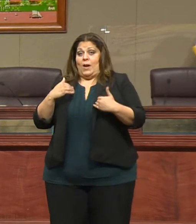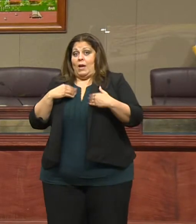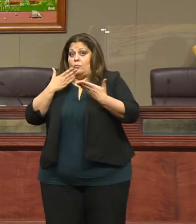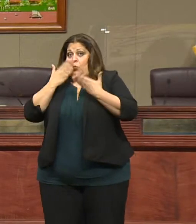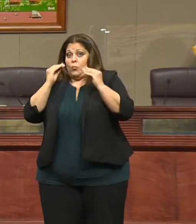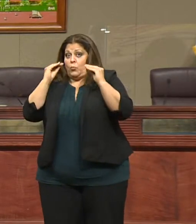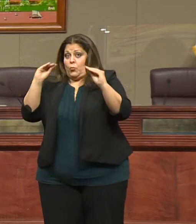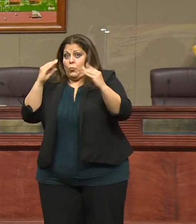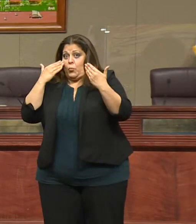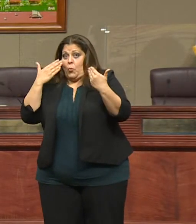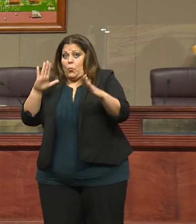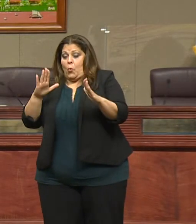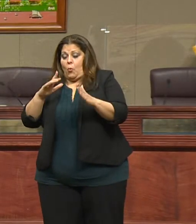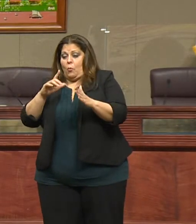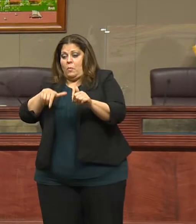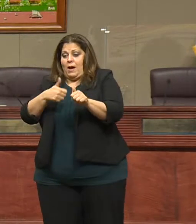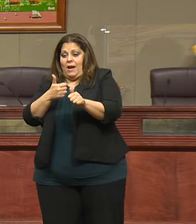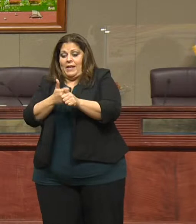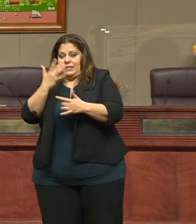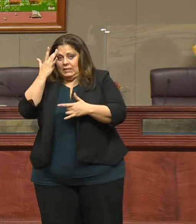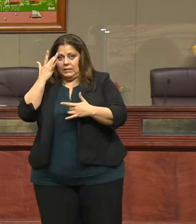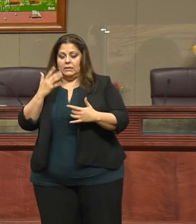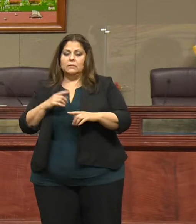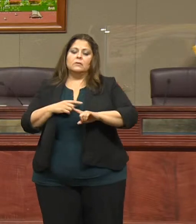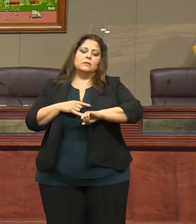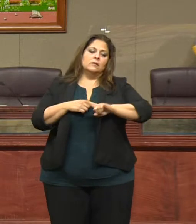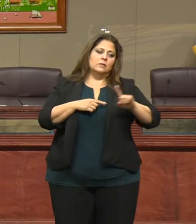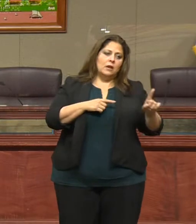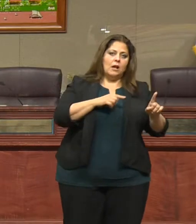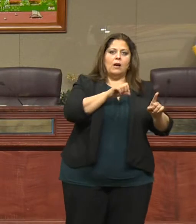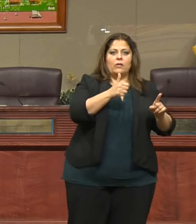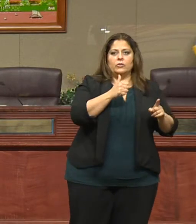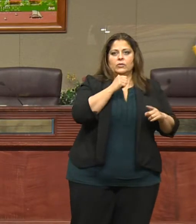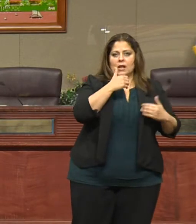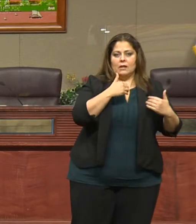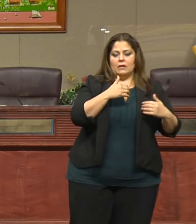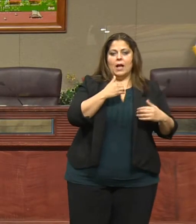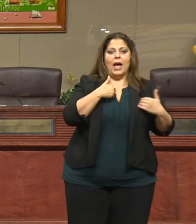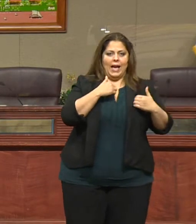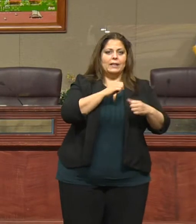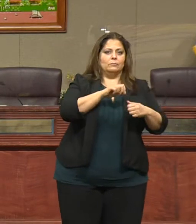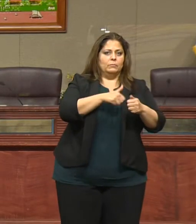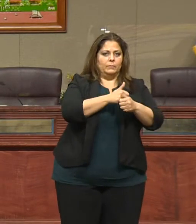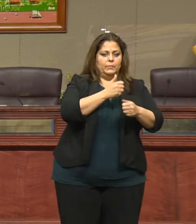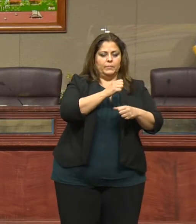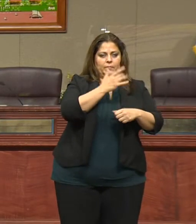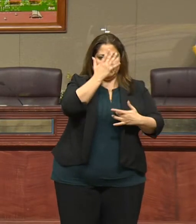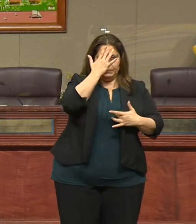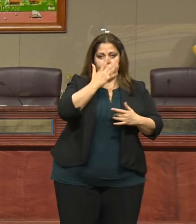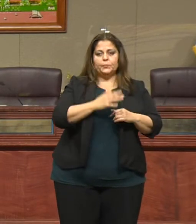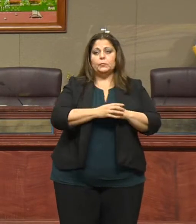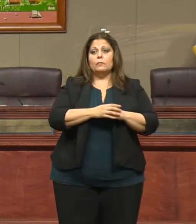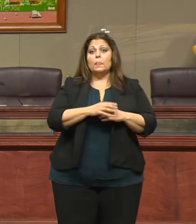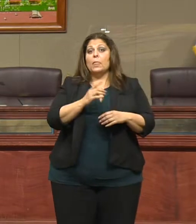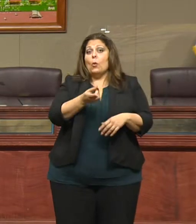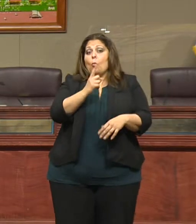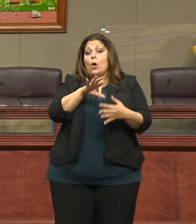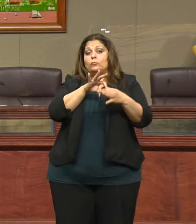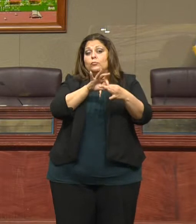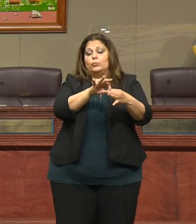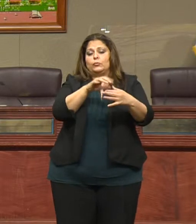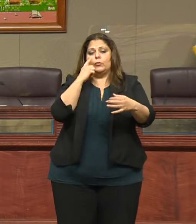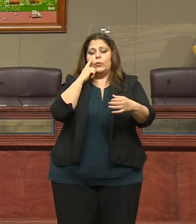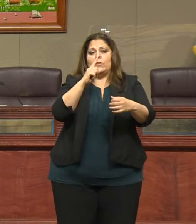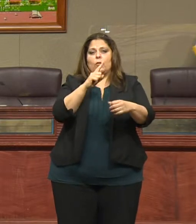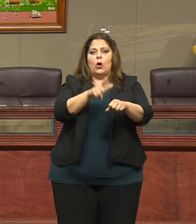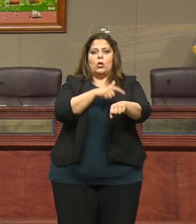conditions. All the dates of death are from March. 1 of the 9, or 11%, was reported with a long-term care facility residential